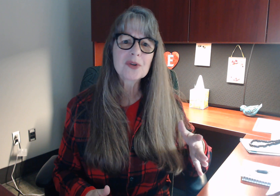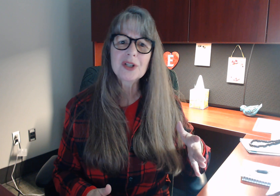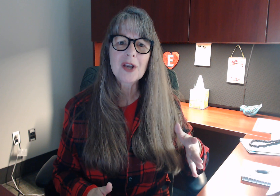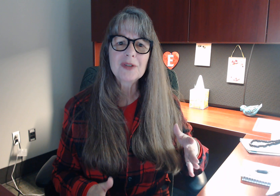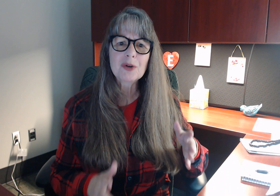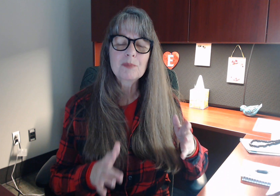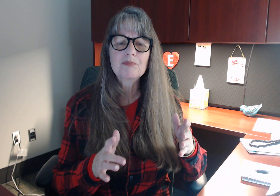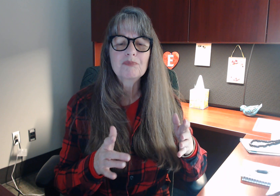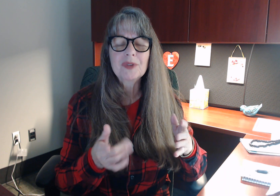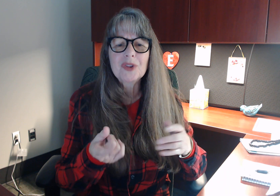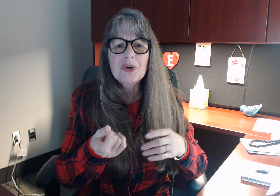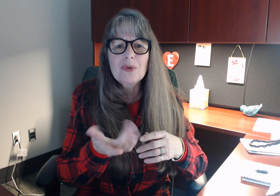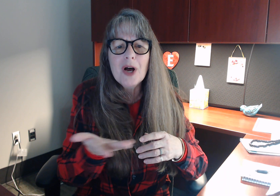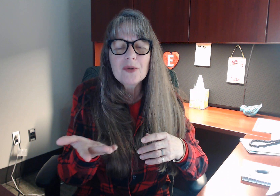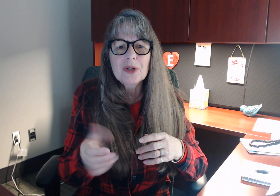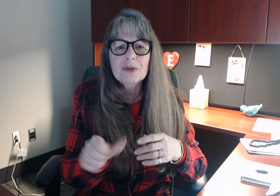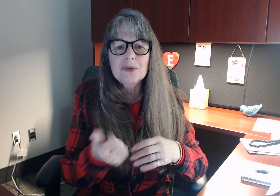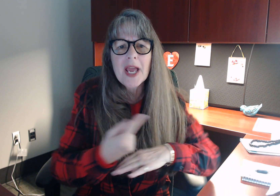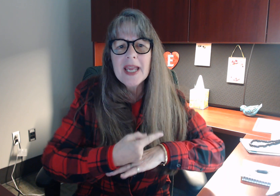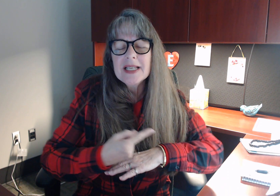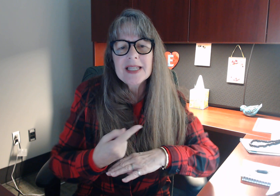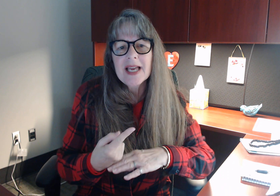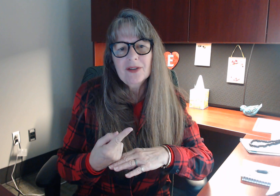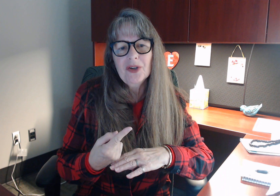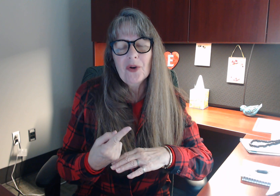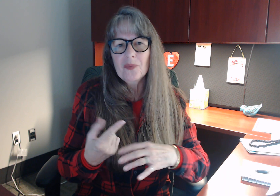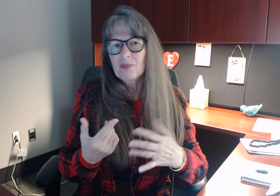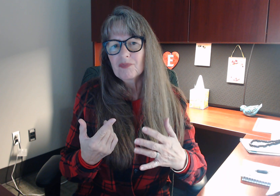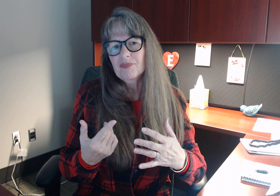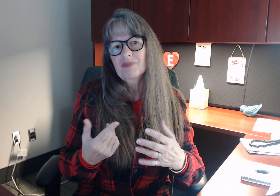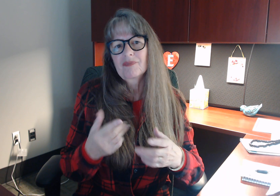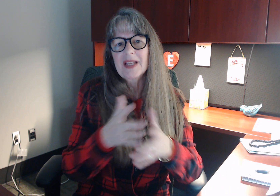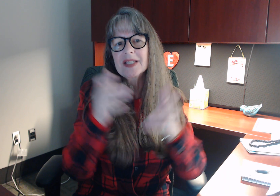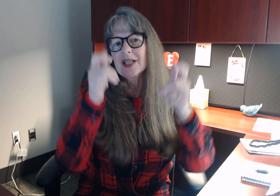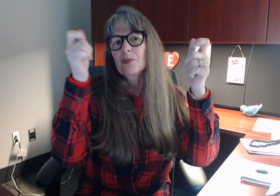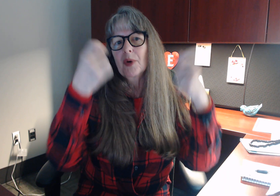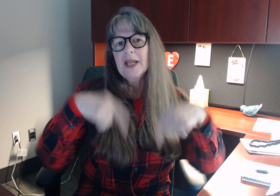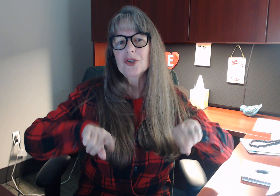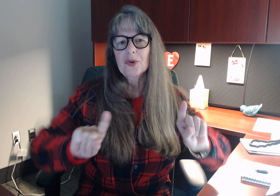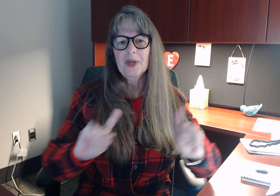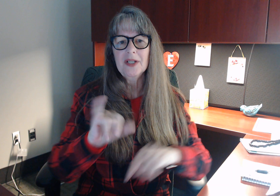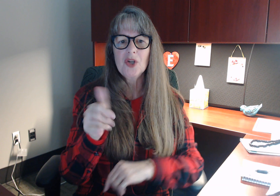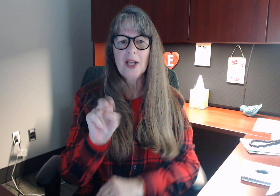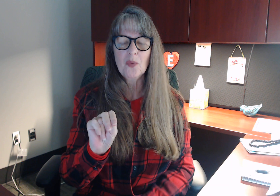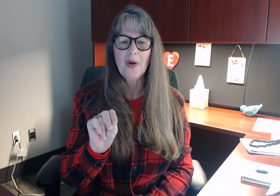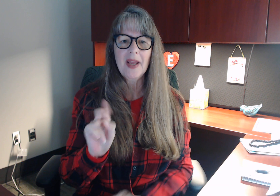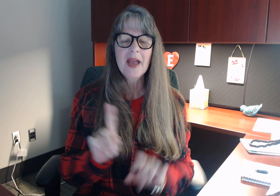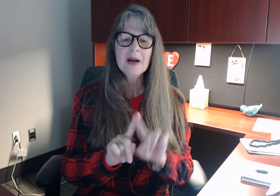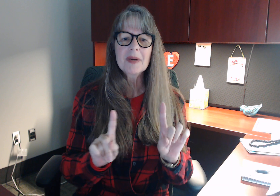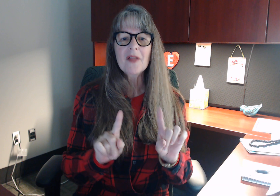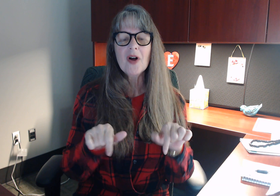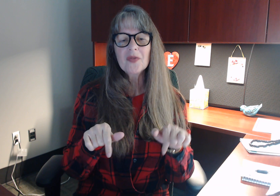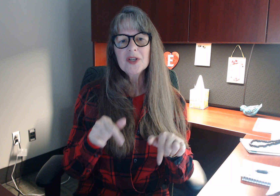of little days that, they celebrate during January. But I thought these were